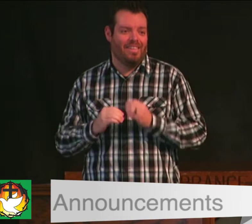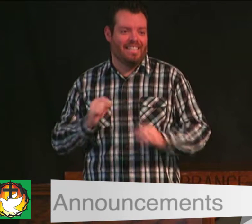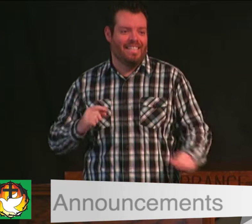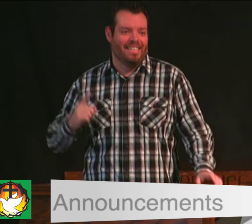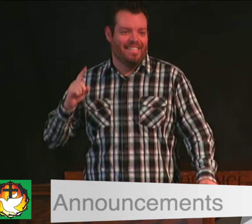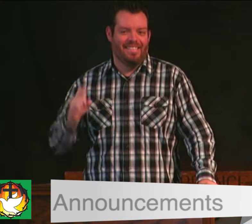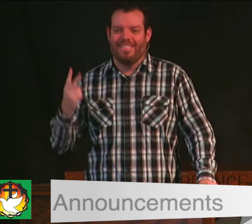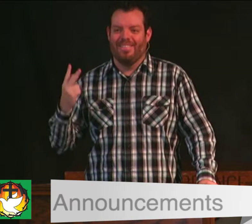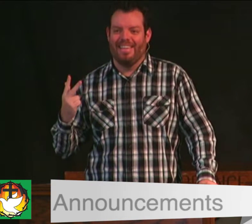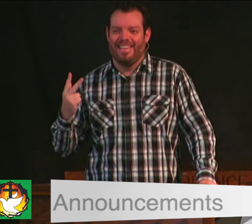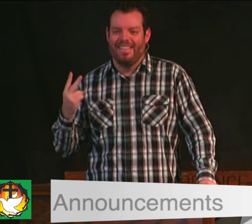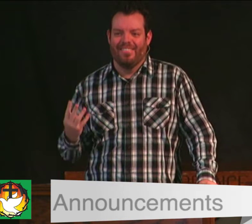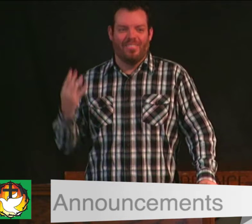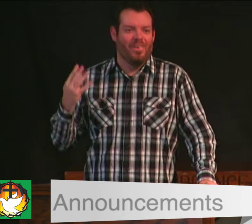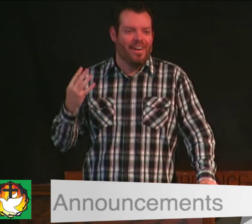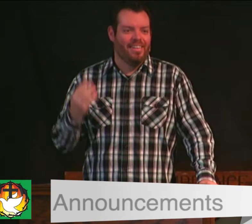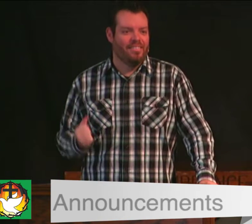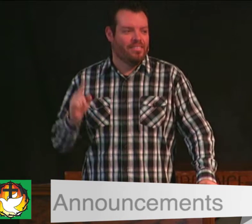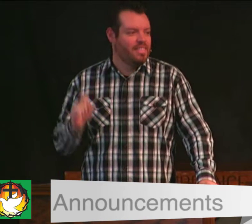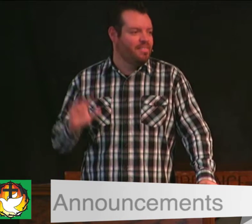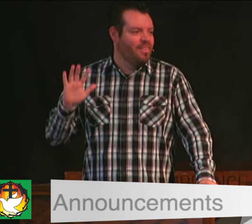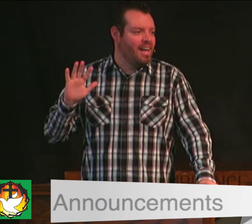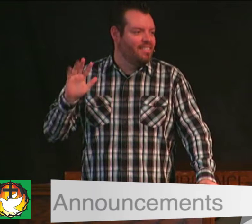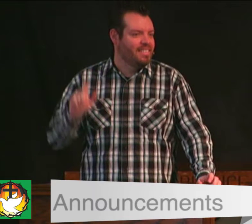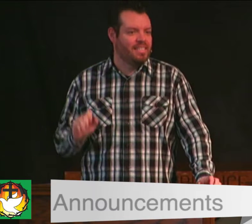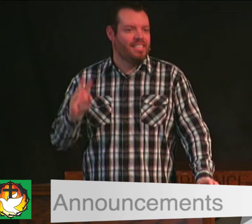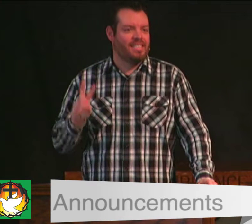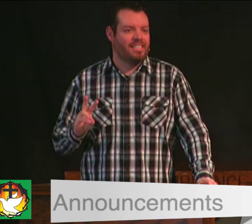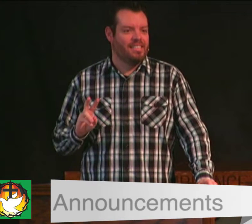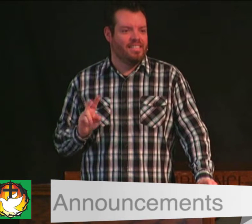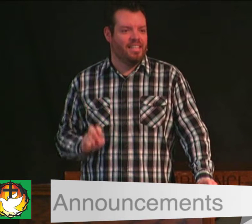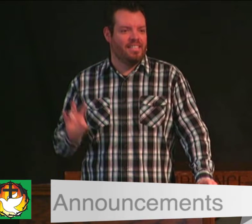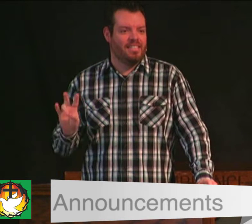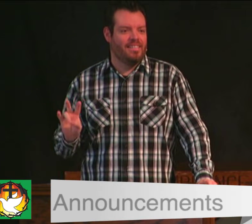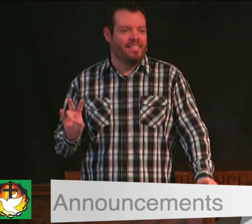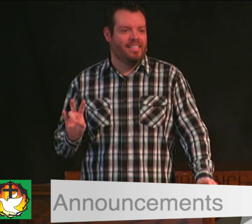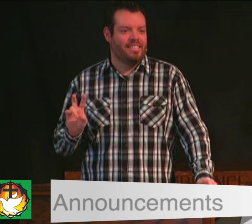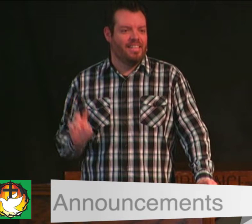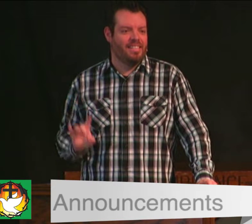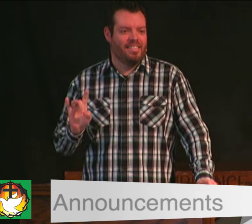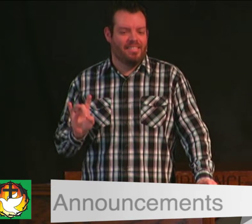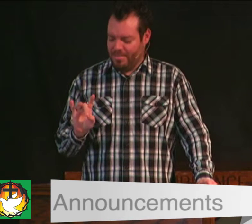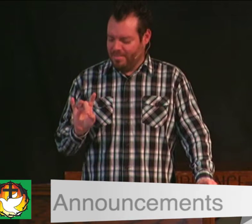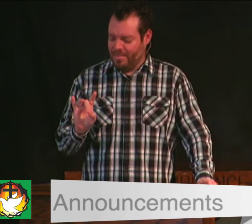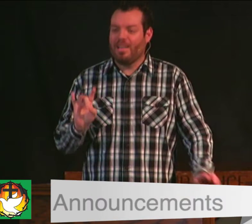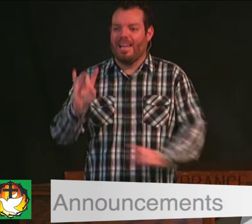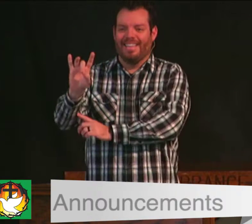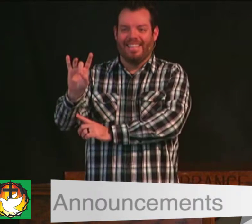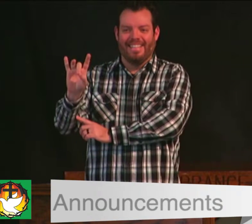it. 3, 4. Testing 5. Testing 6. Testing 7. Testing. Oh, yeah,